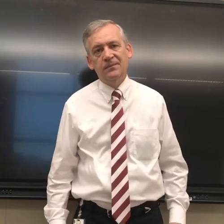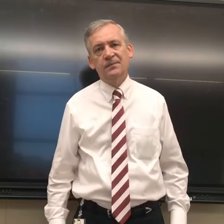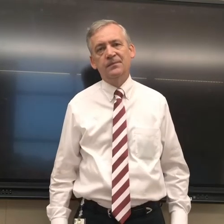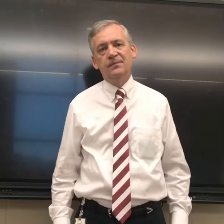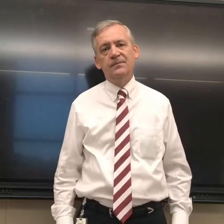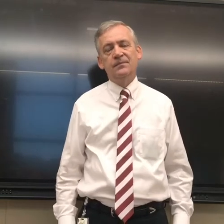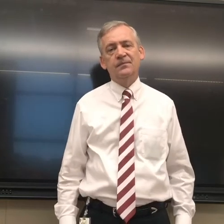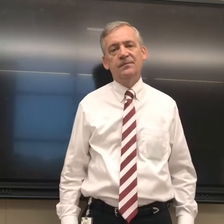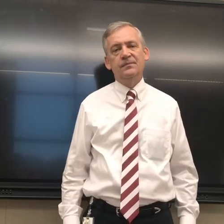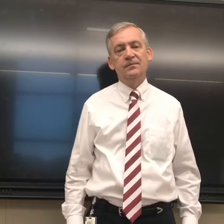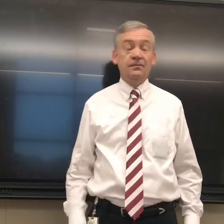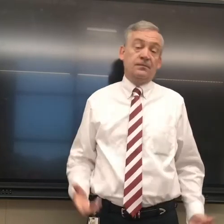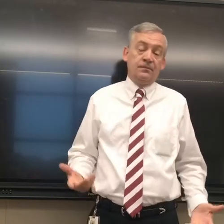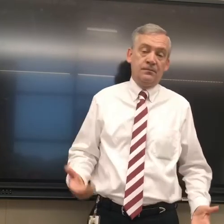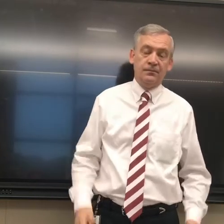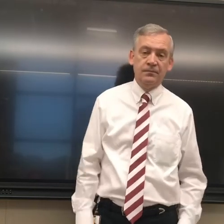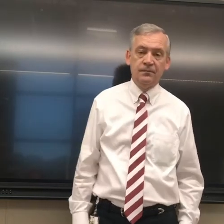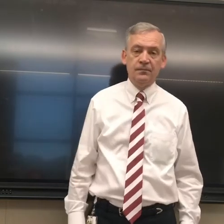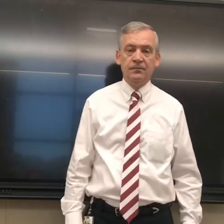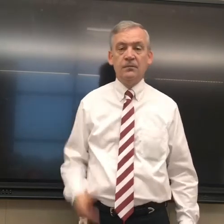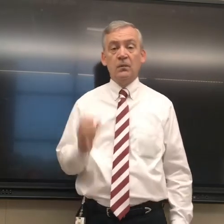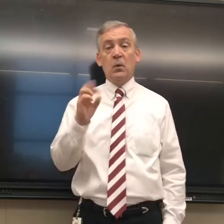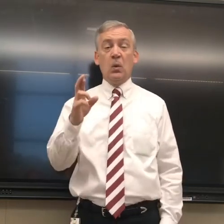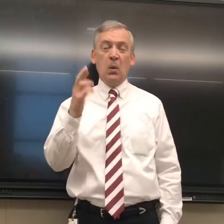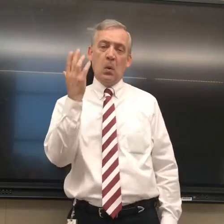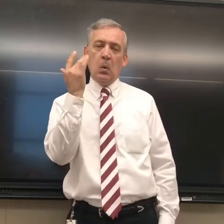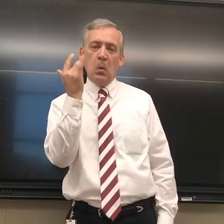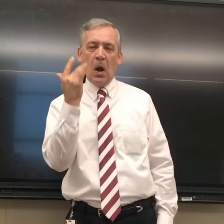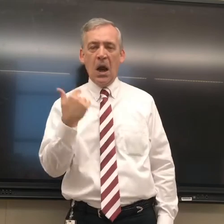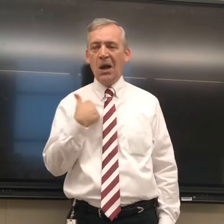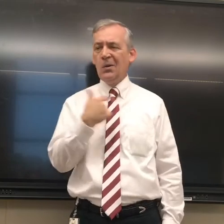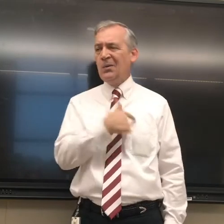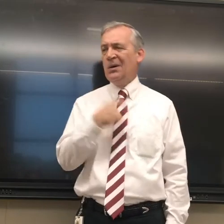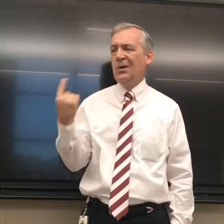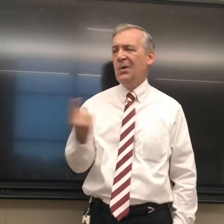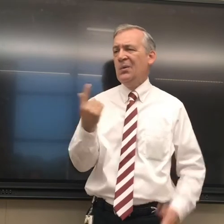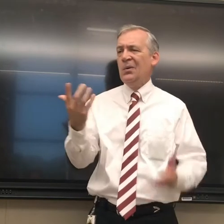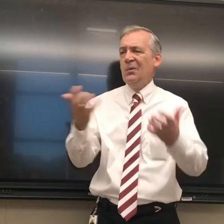Otherwise, why would we have been so preoccupied with destruction?